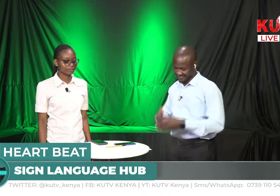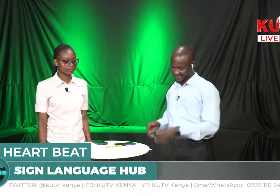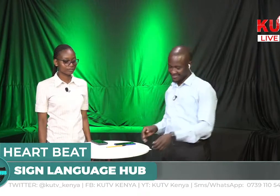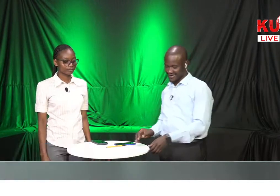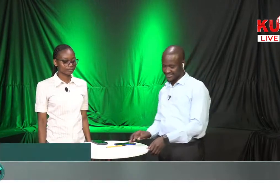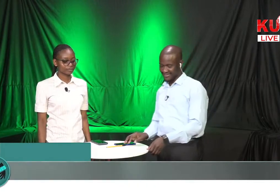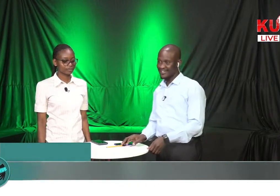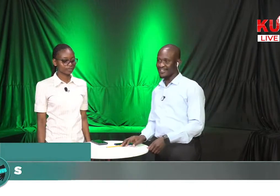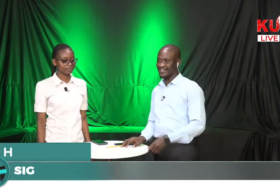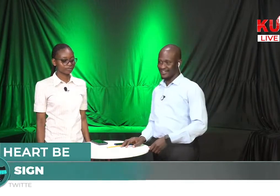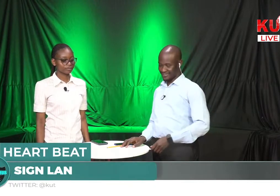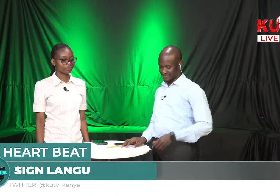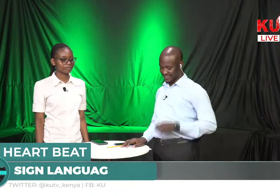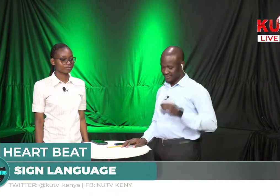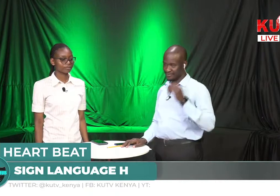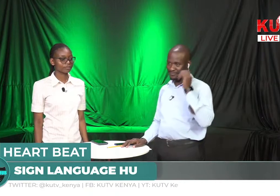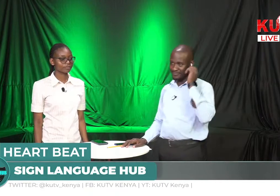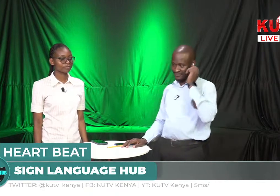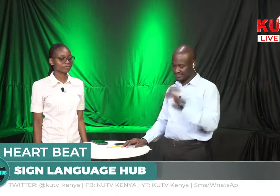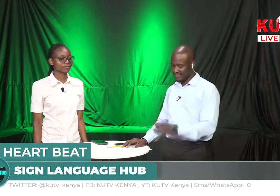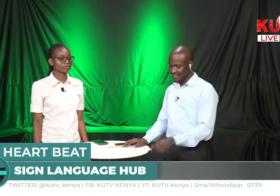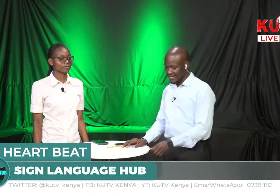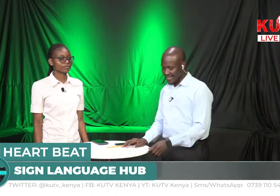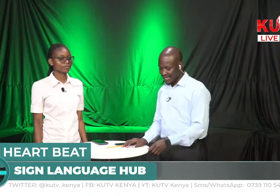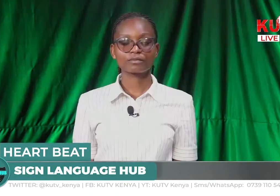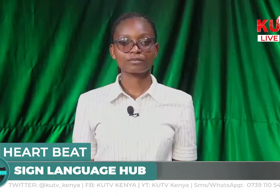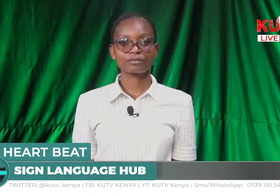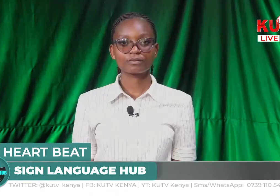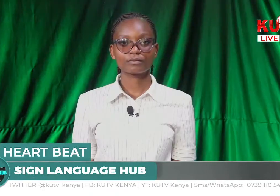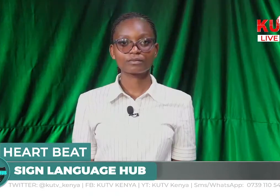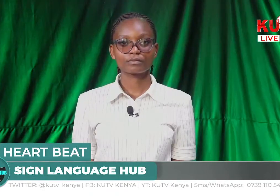All right, let's continue. Another one is